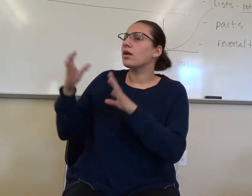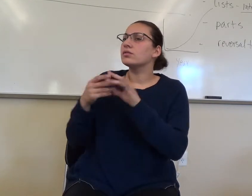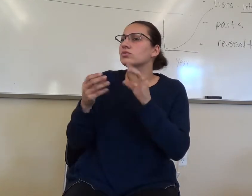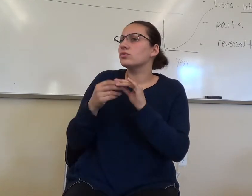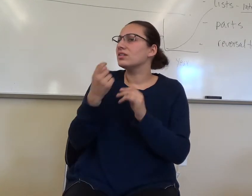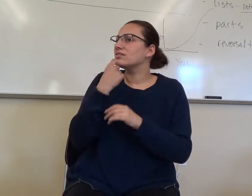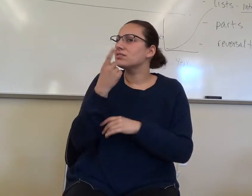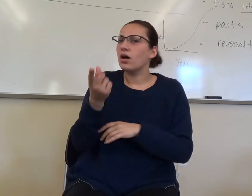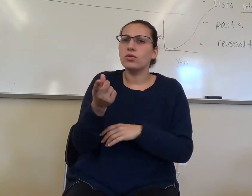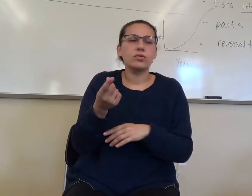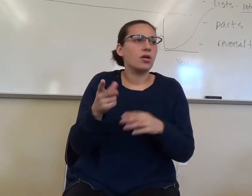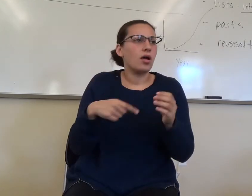Anybody?